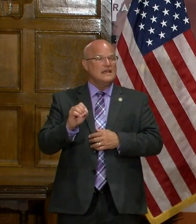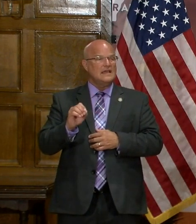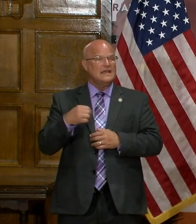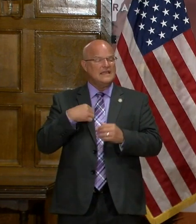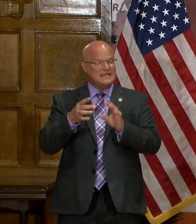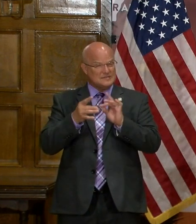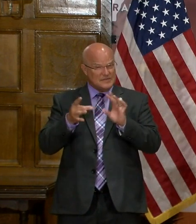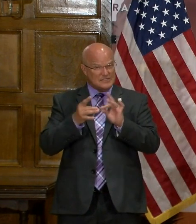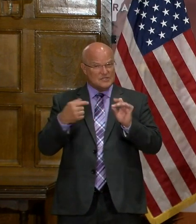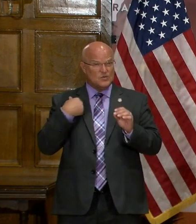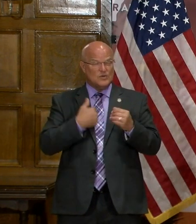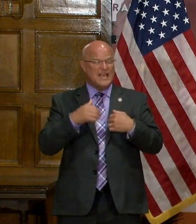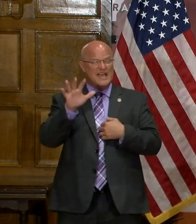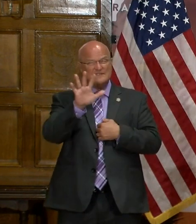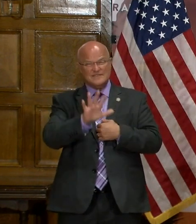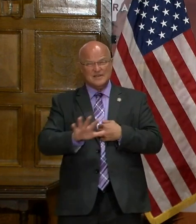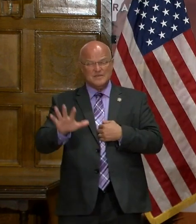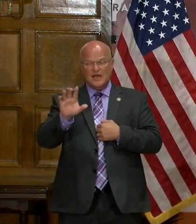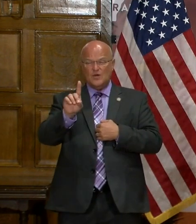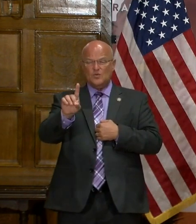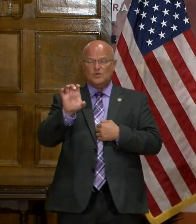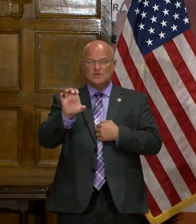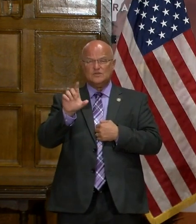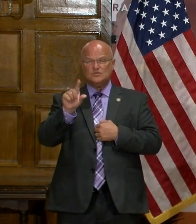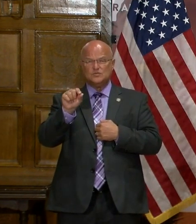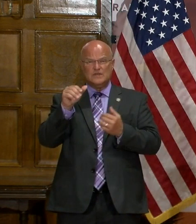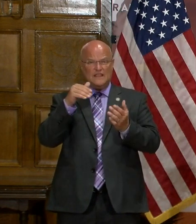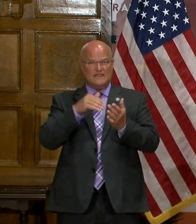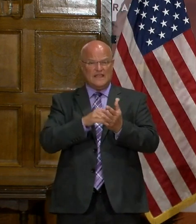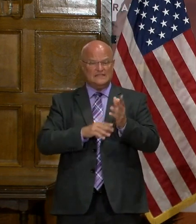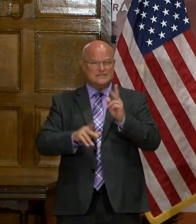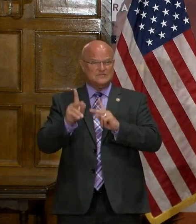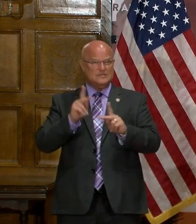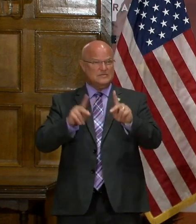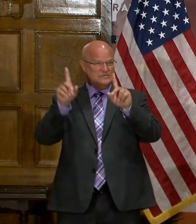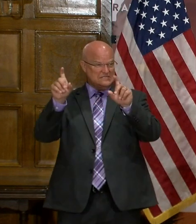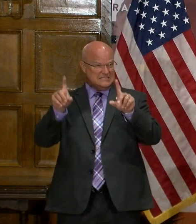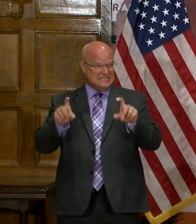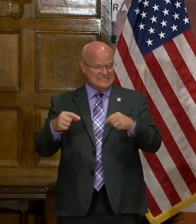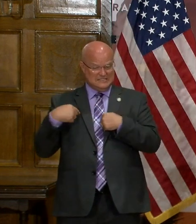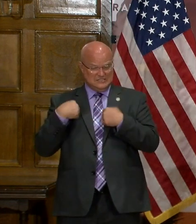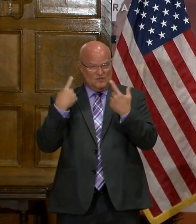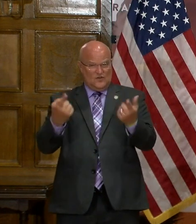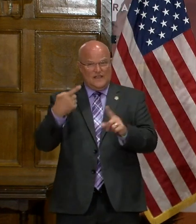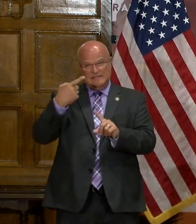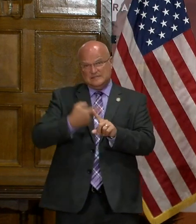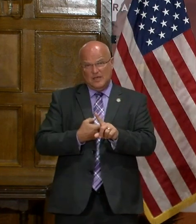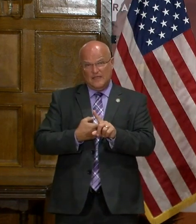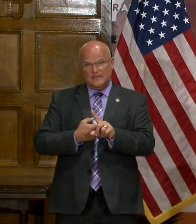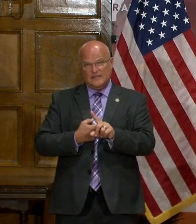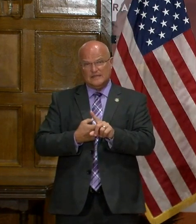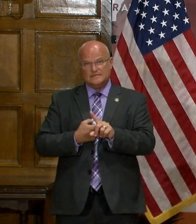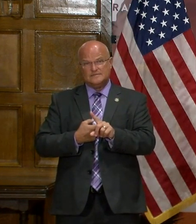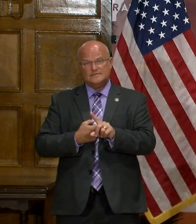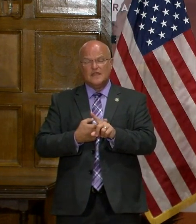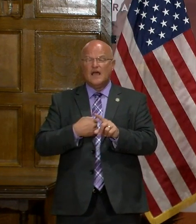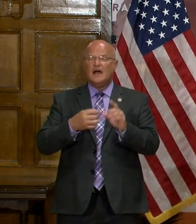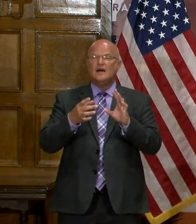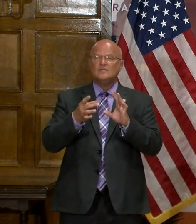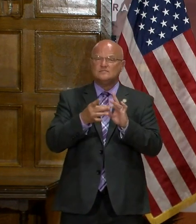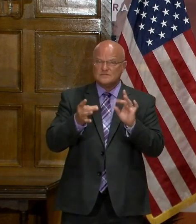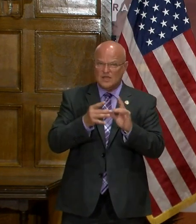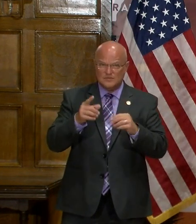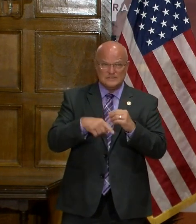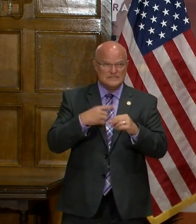As mentioned, we have approximately 120,000 individuals tested so far this month. Let me make a couple